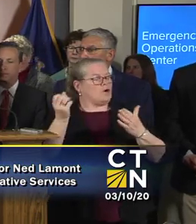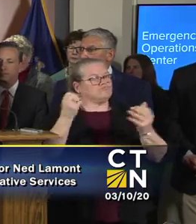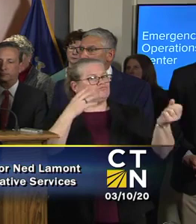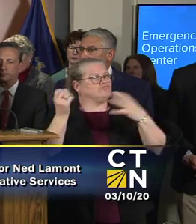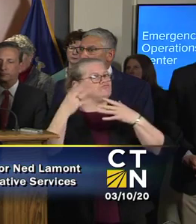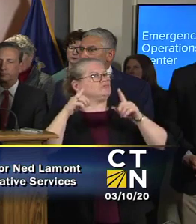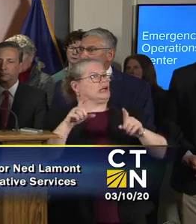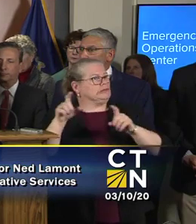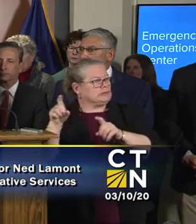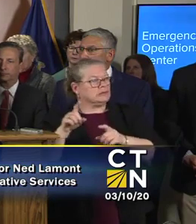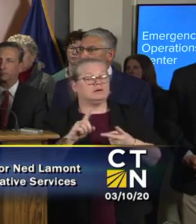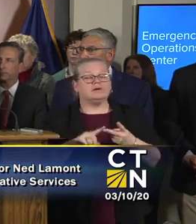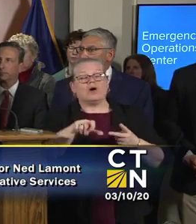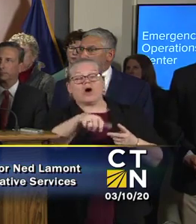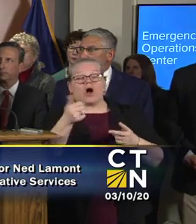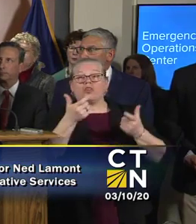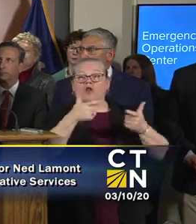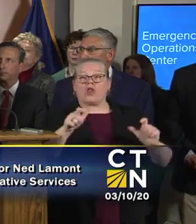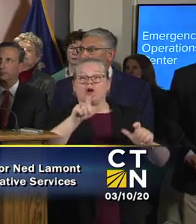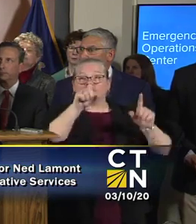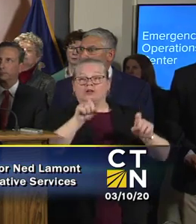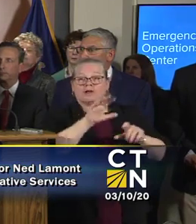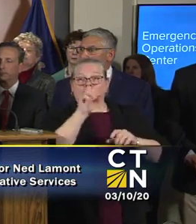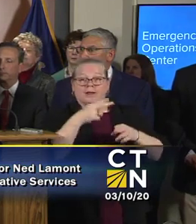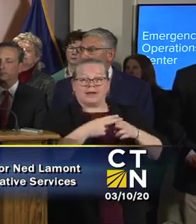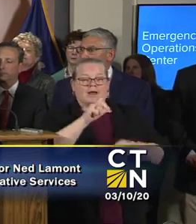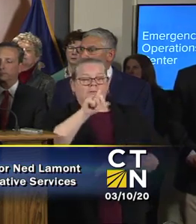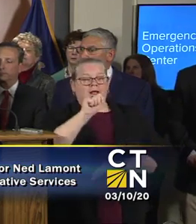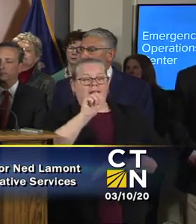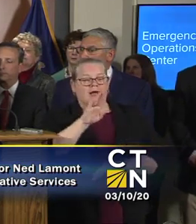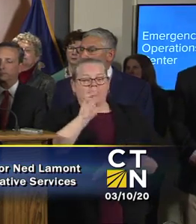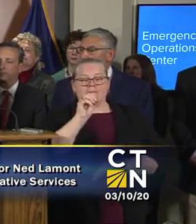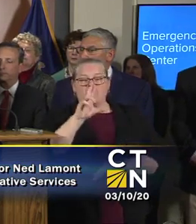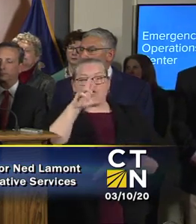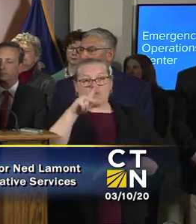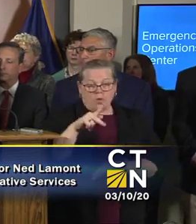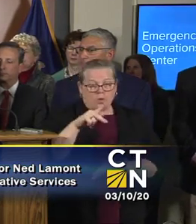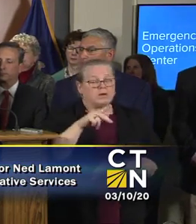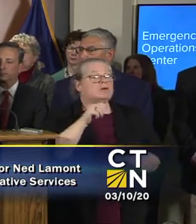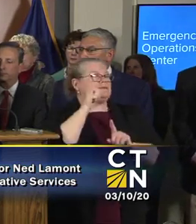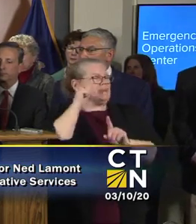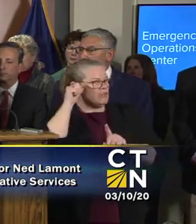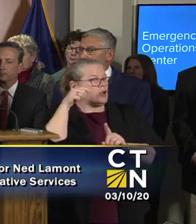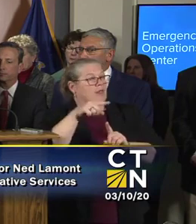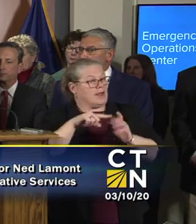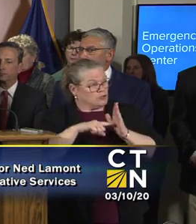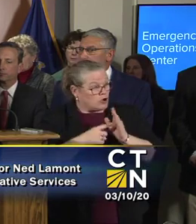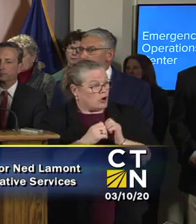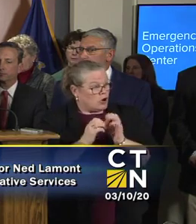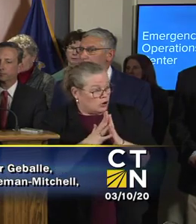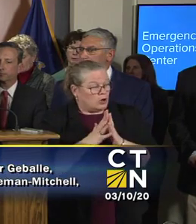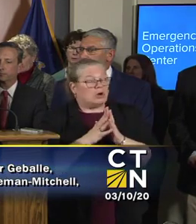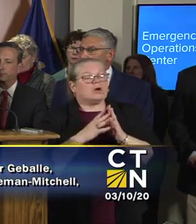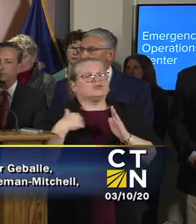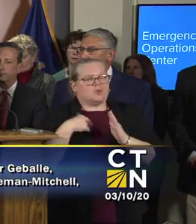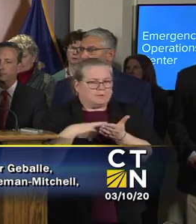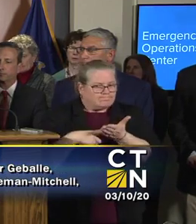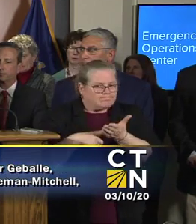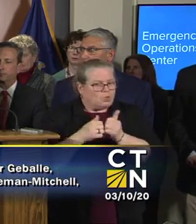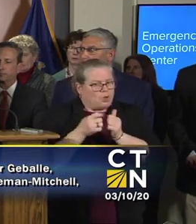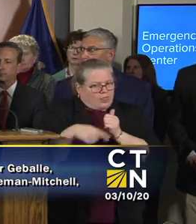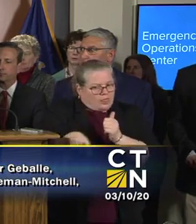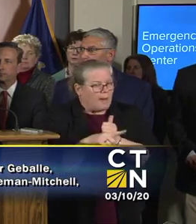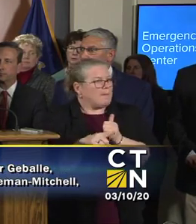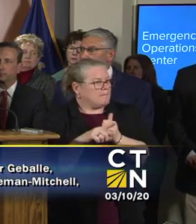LabCorp is another large commercial testing company. They came online yesterday, and we're working through the process of understanding when we can begin